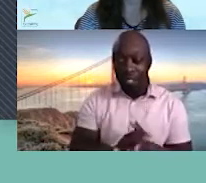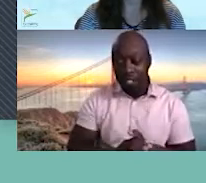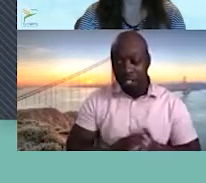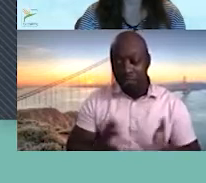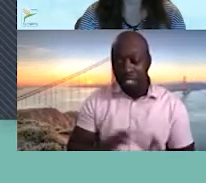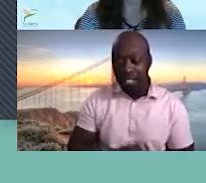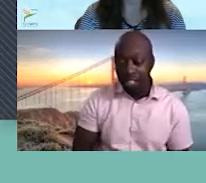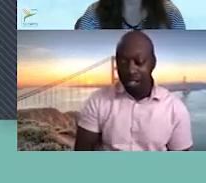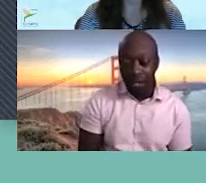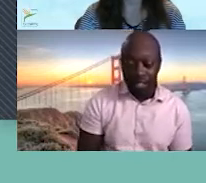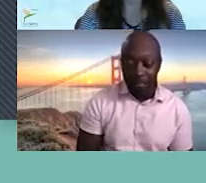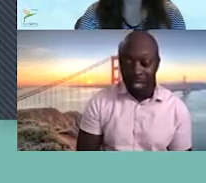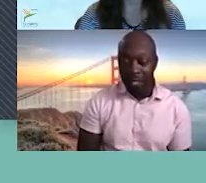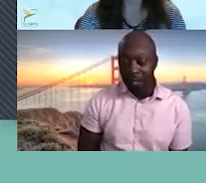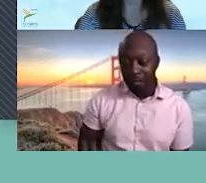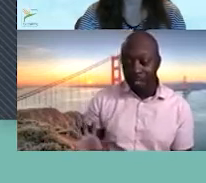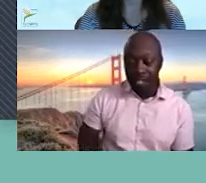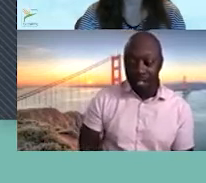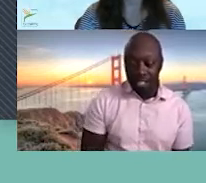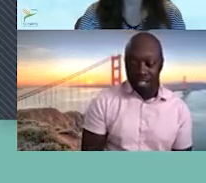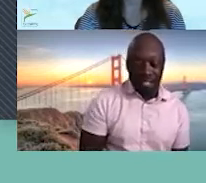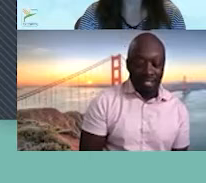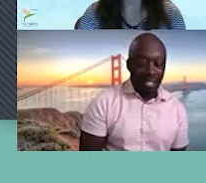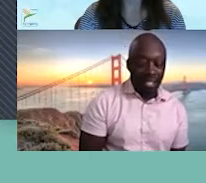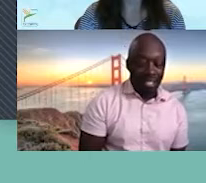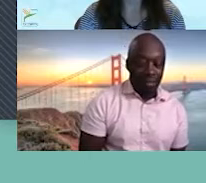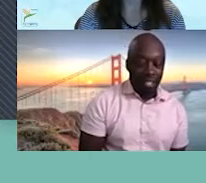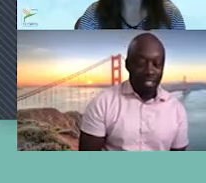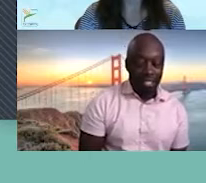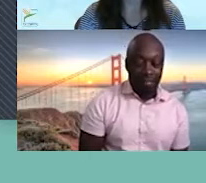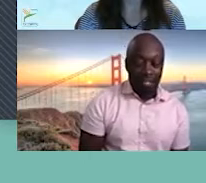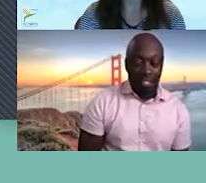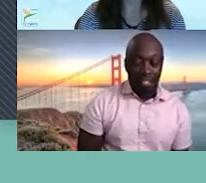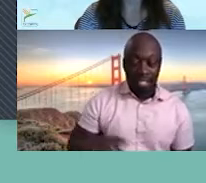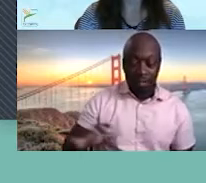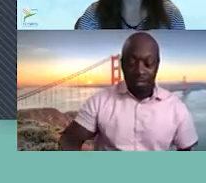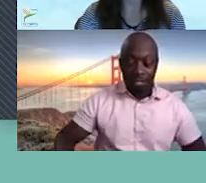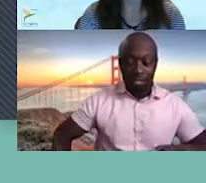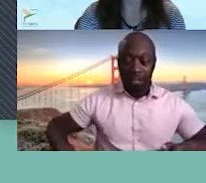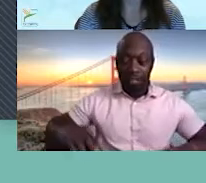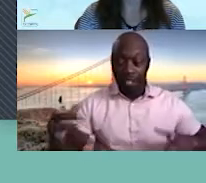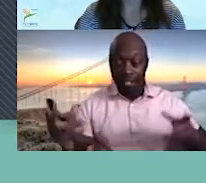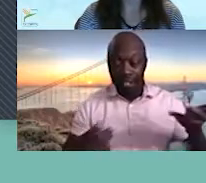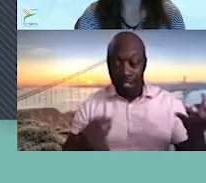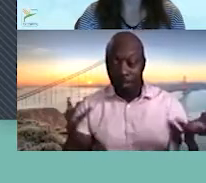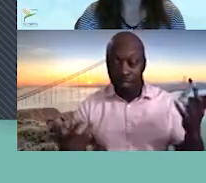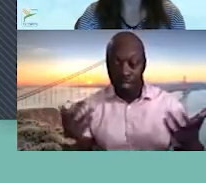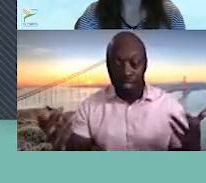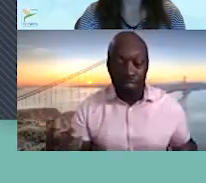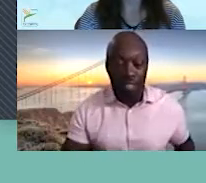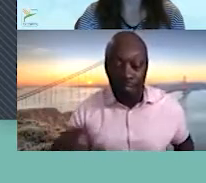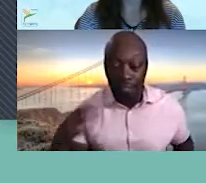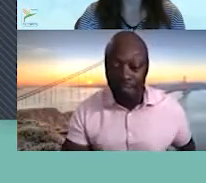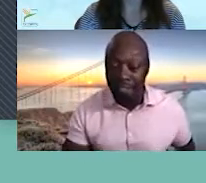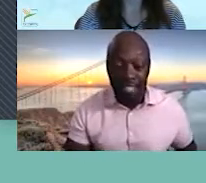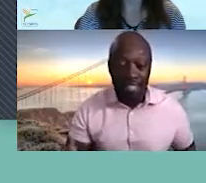yourself 2 minutes just to watch the baby. Maybe just stand aside watching them. See what they're doing with their motor